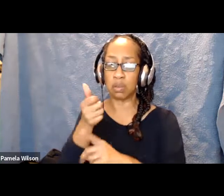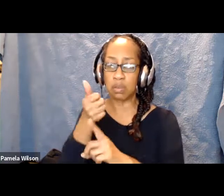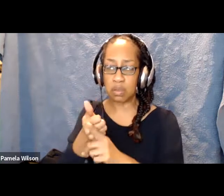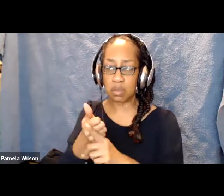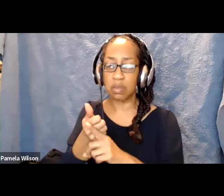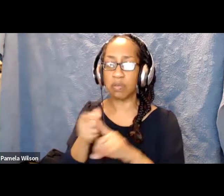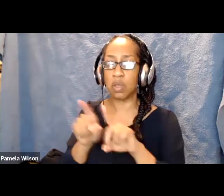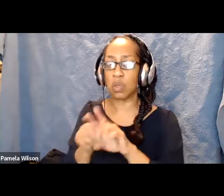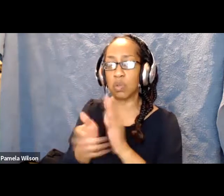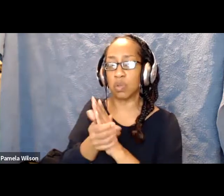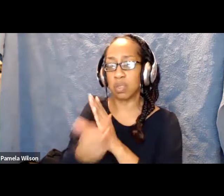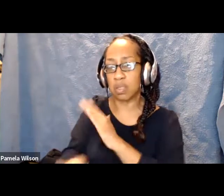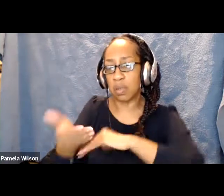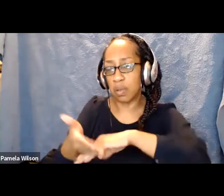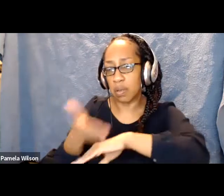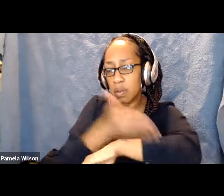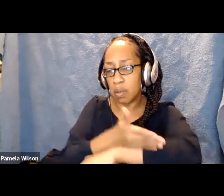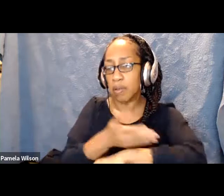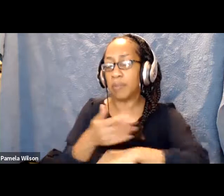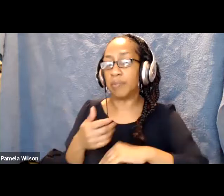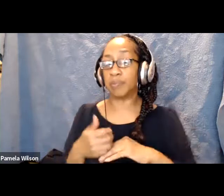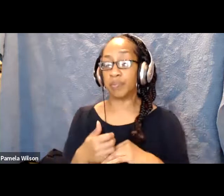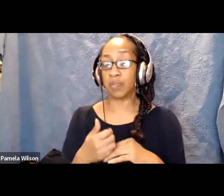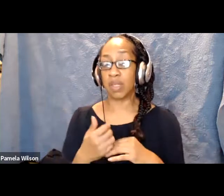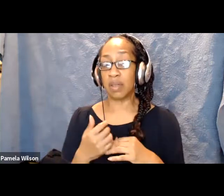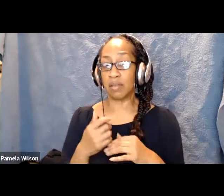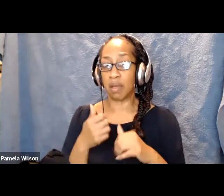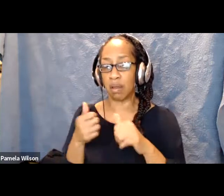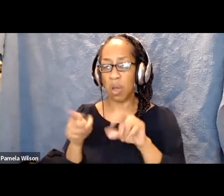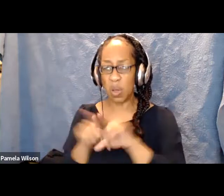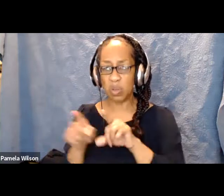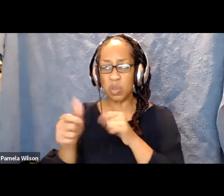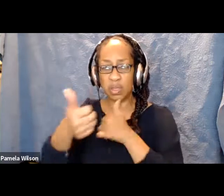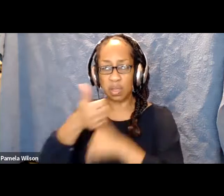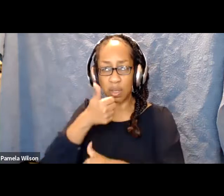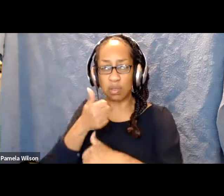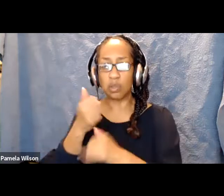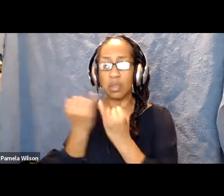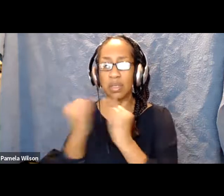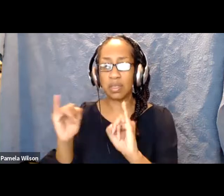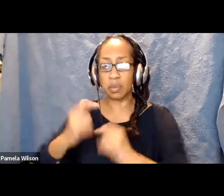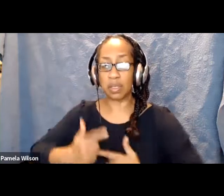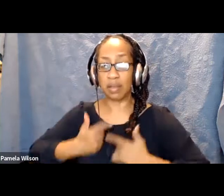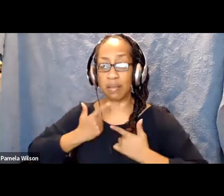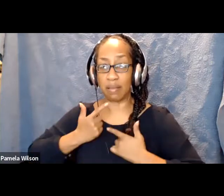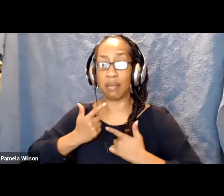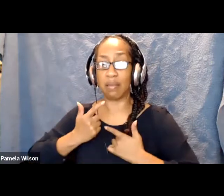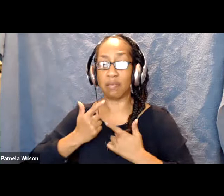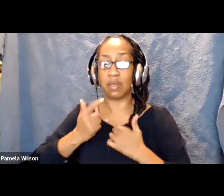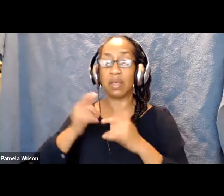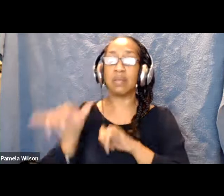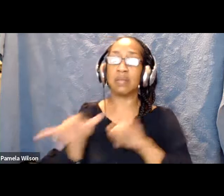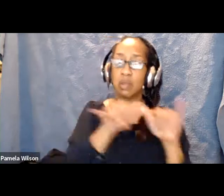that I think would fall into the category of independent living services and are listed as well as VR